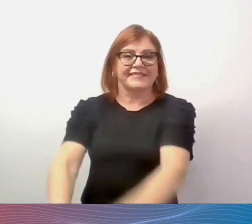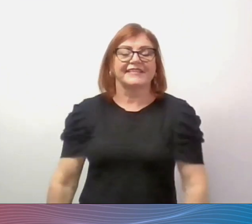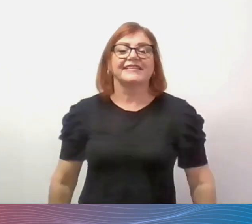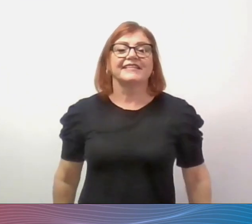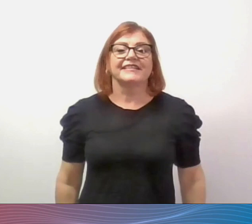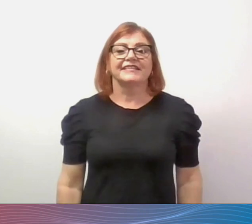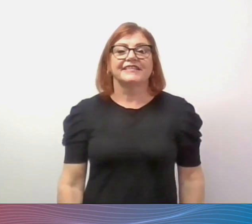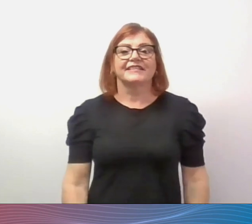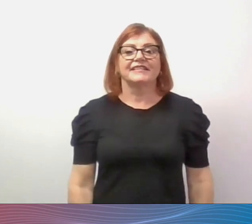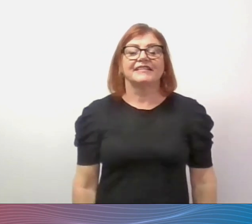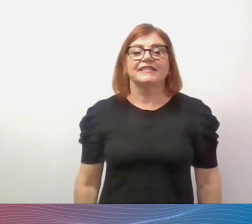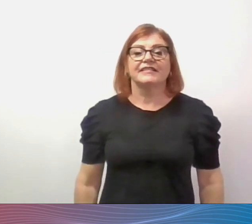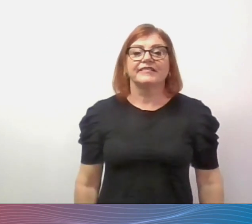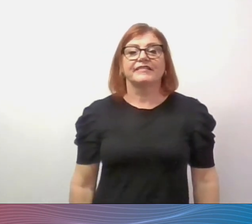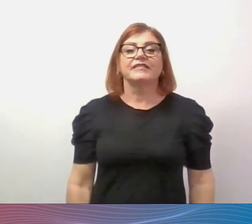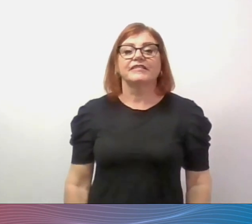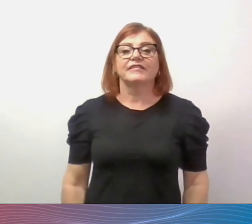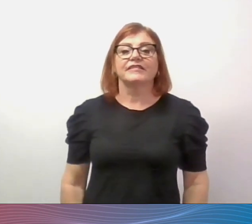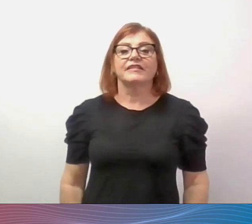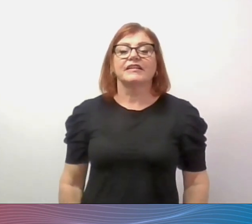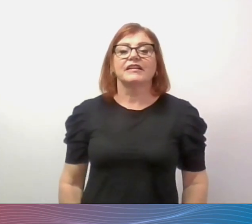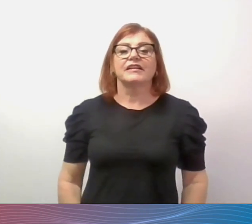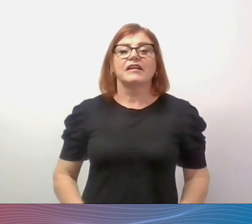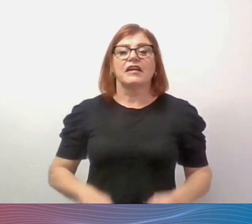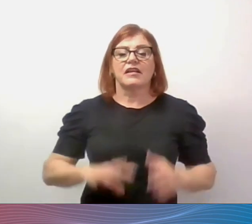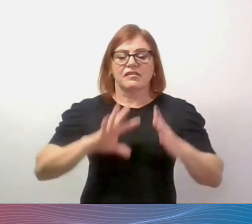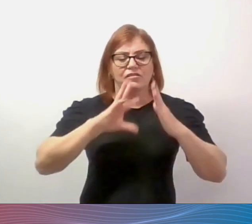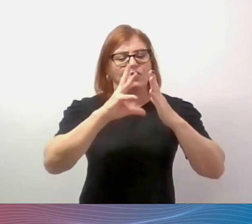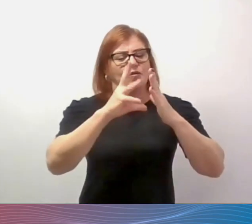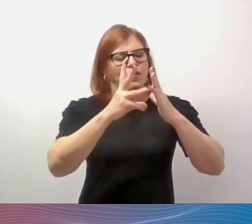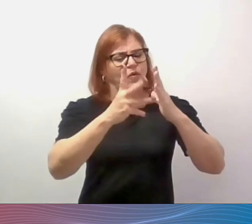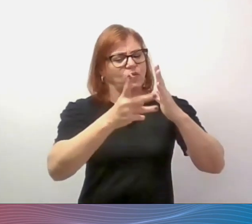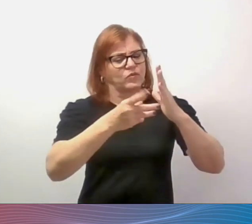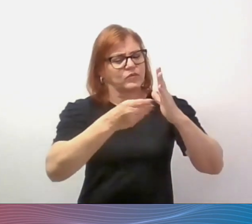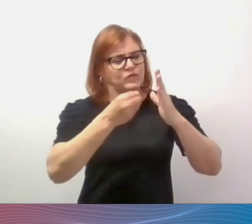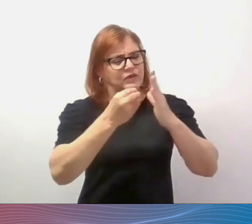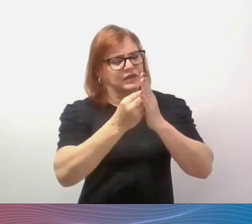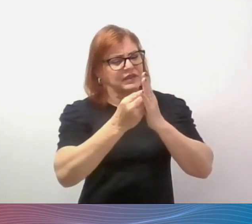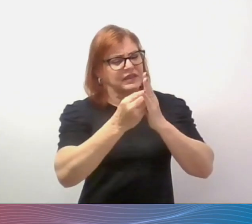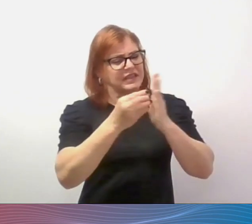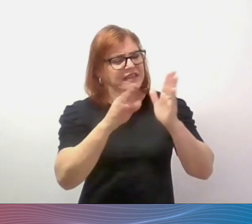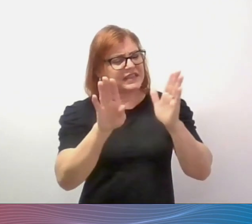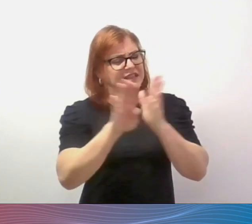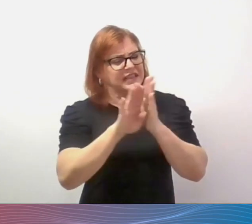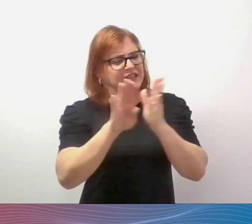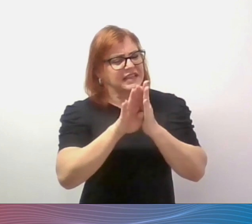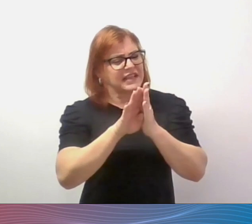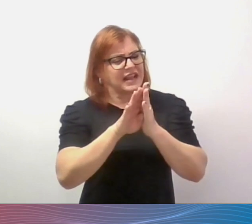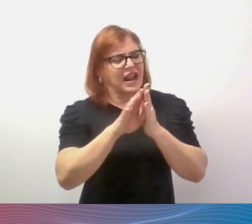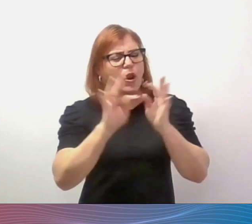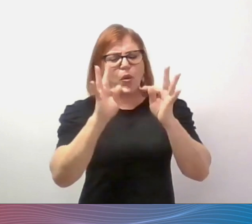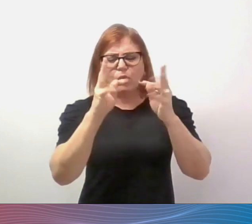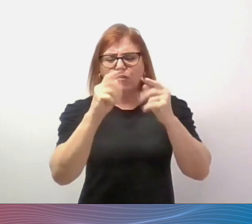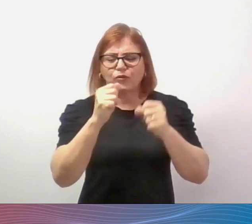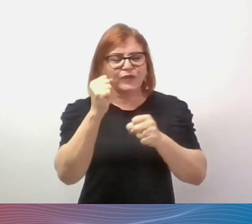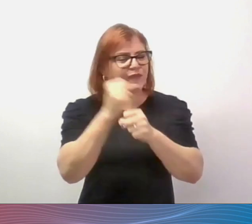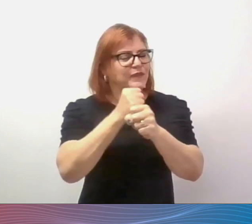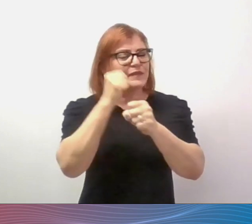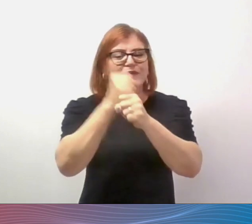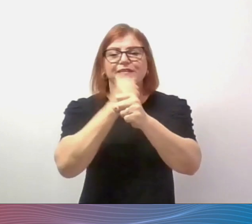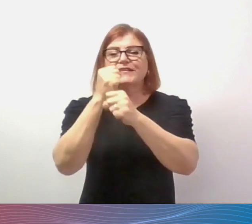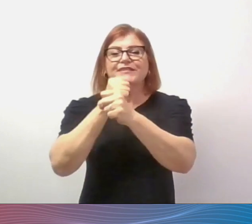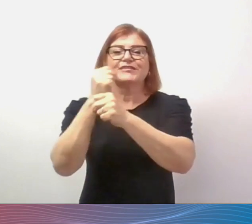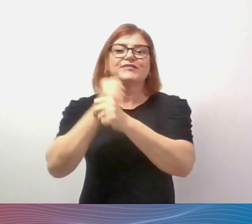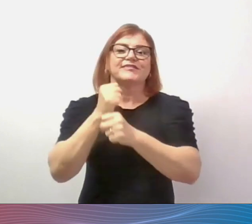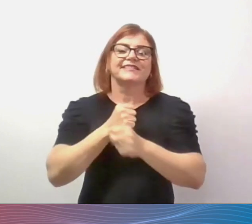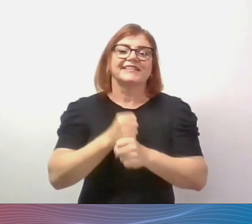ele poder encontrar uma igreja totalmente edificada. Until he find a church completely edified. E